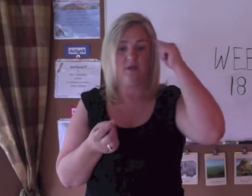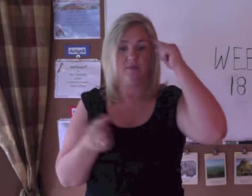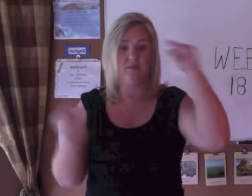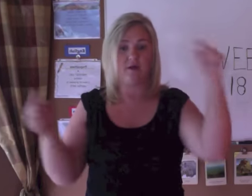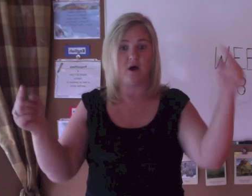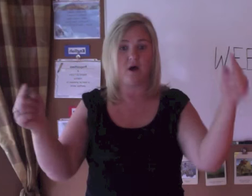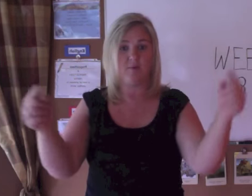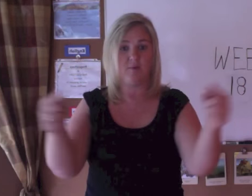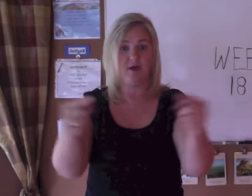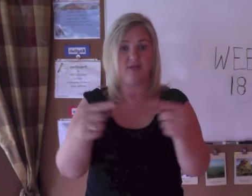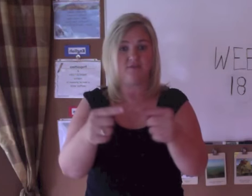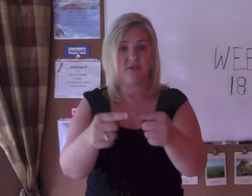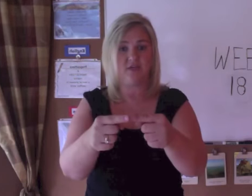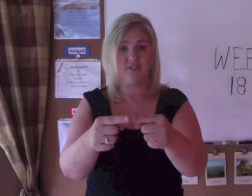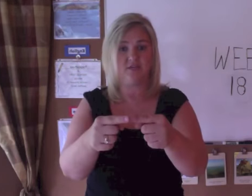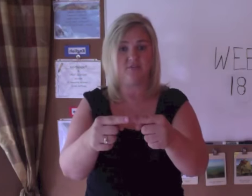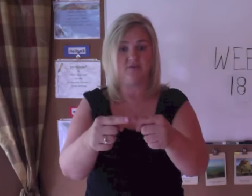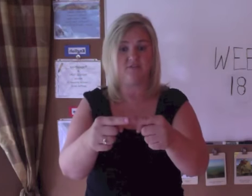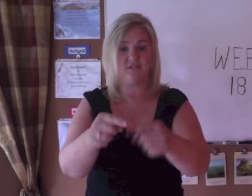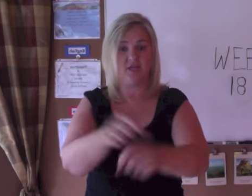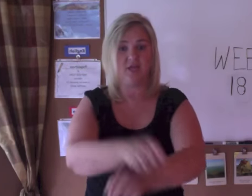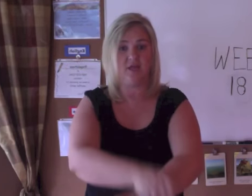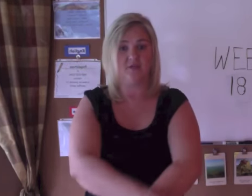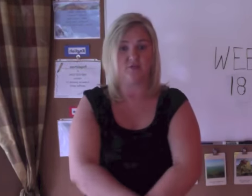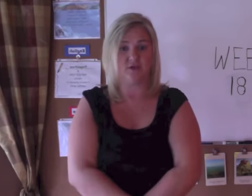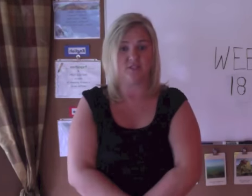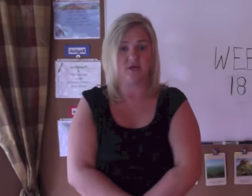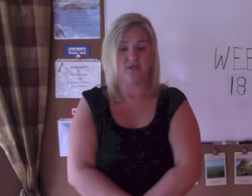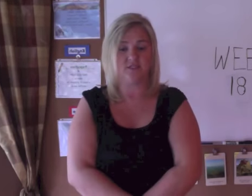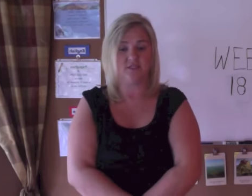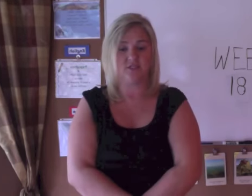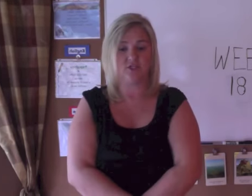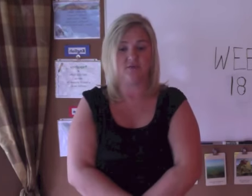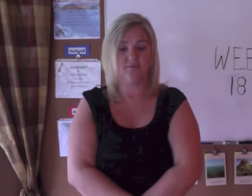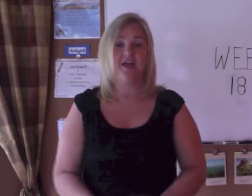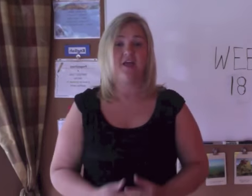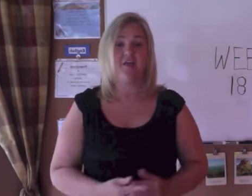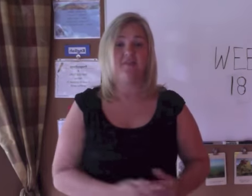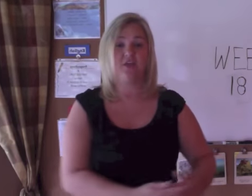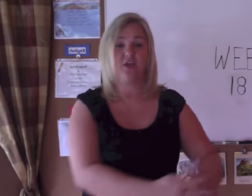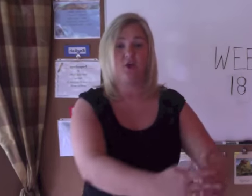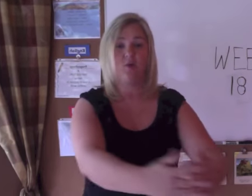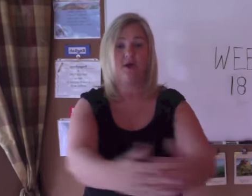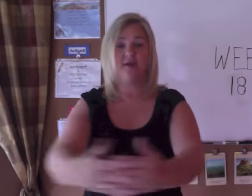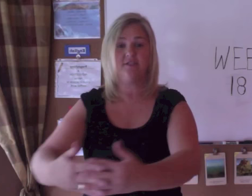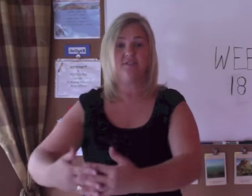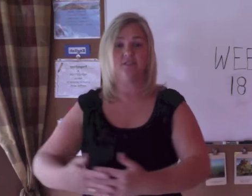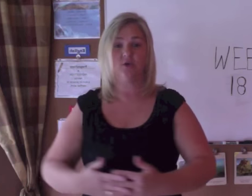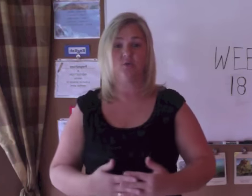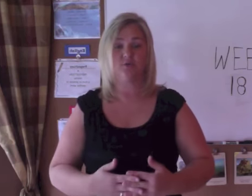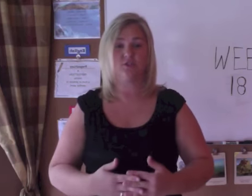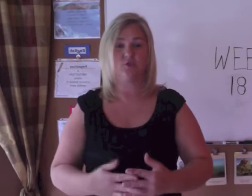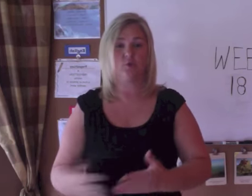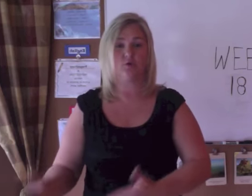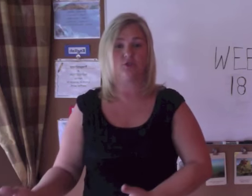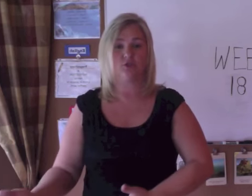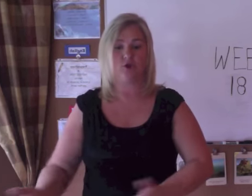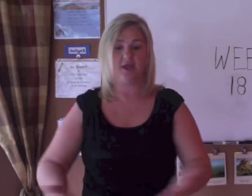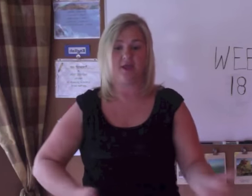The Compromise of 1850 and the Dred Scott Decision. The U.S. restores trade